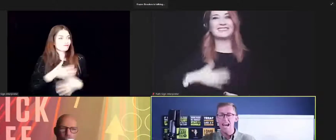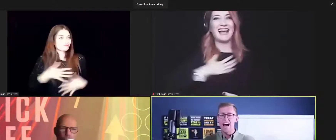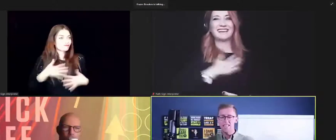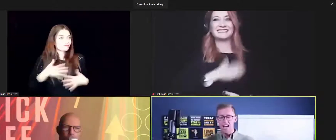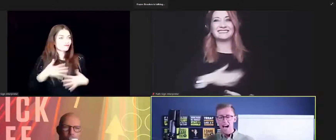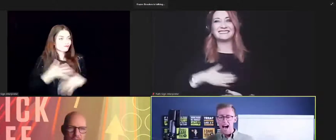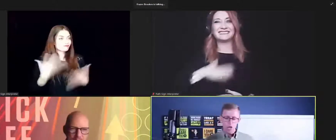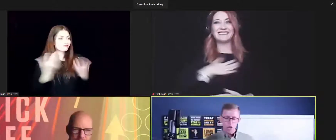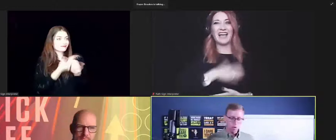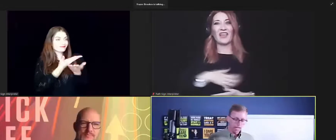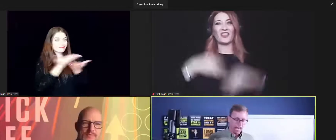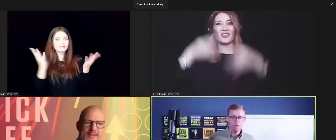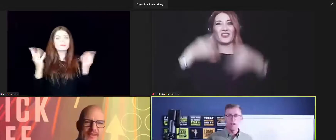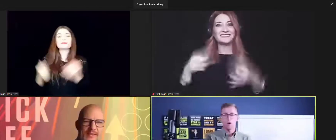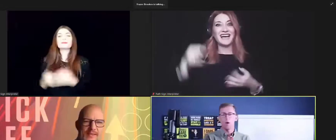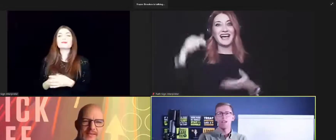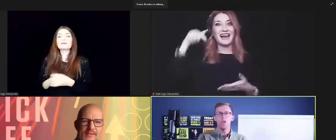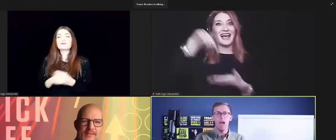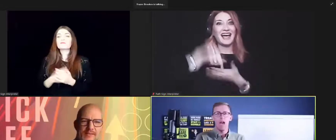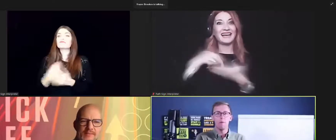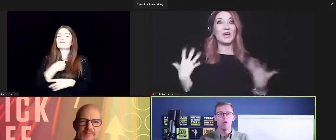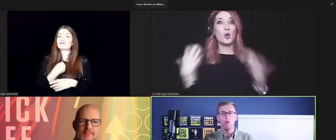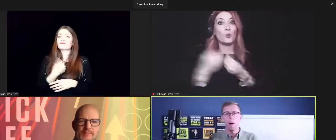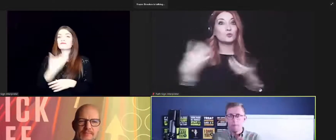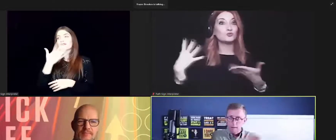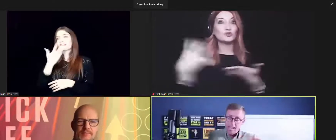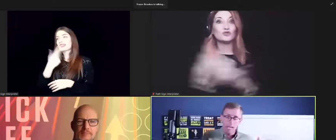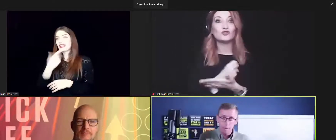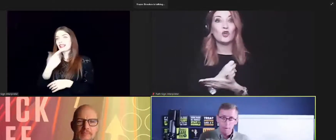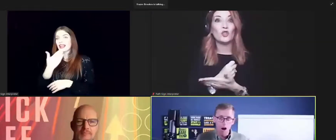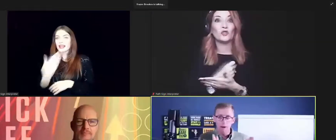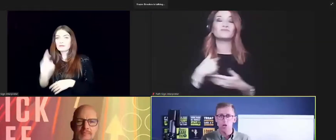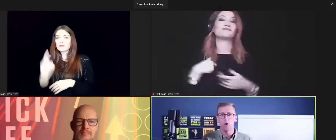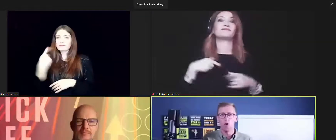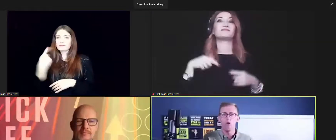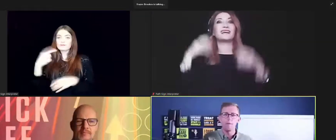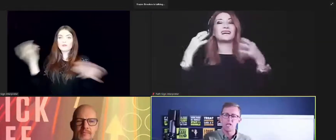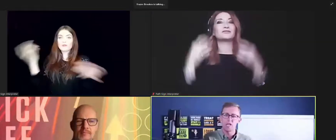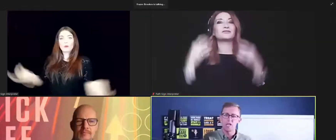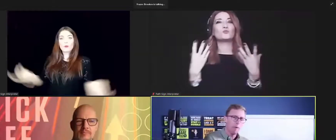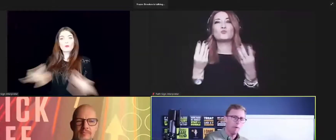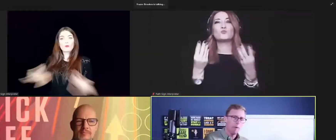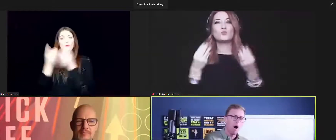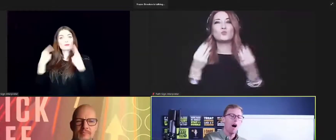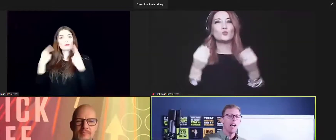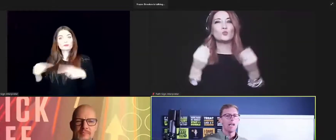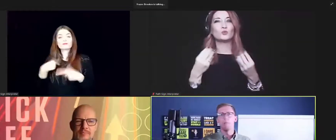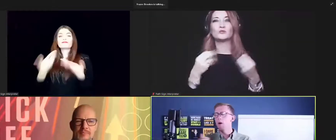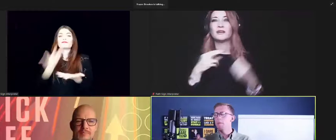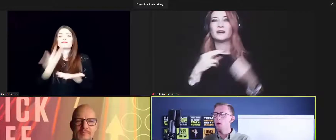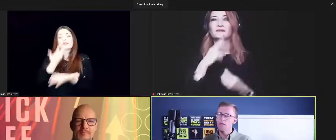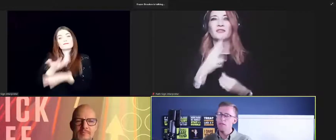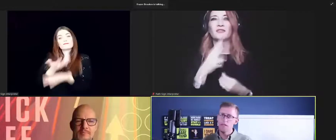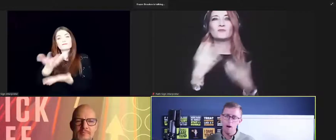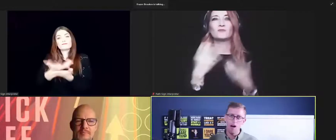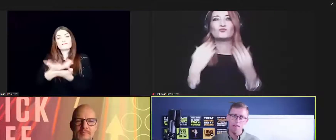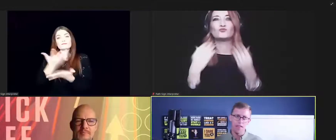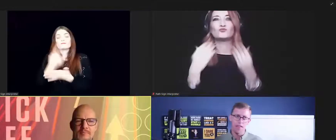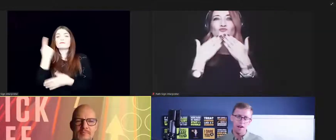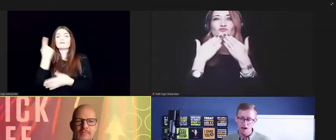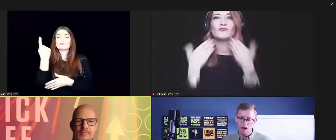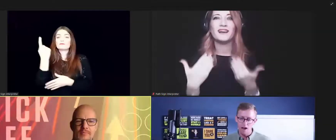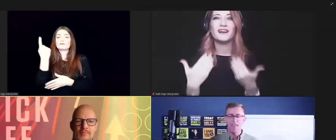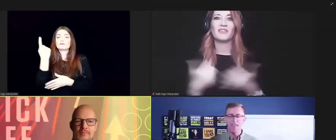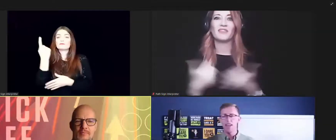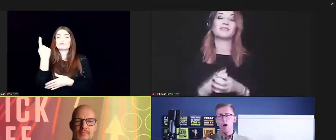and I just want to kind of really quickly share with you the beginning part of my story, because the beginning part is more important than the part that I'm sharing